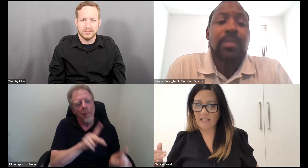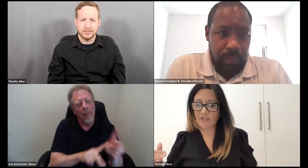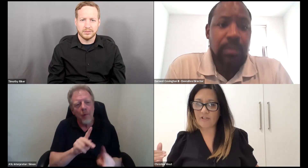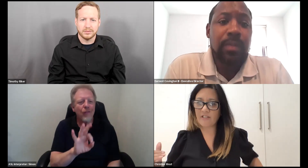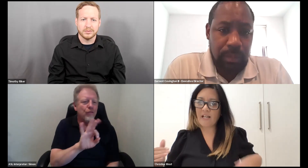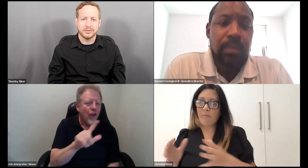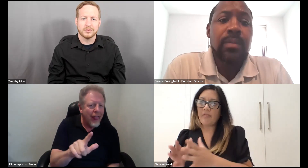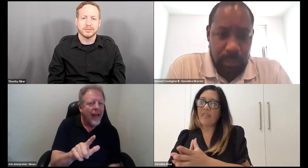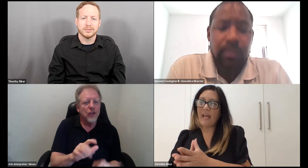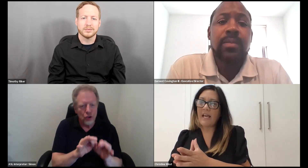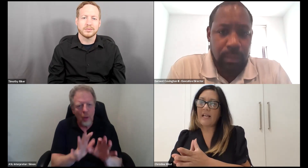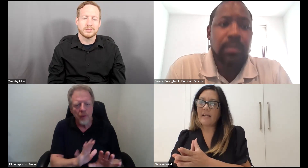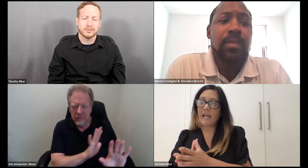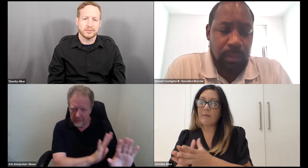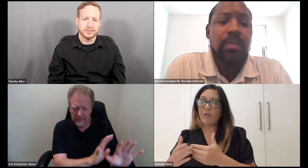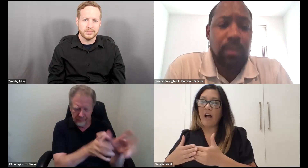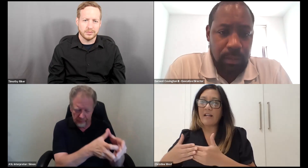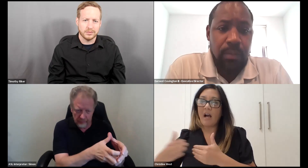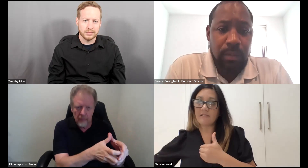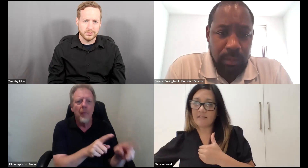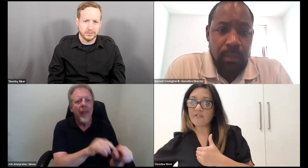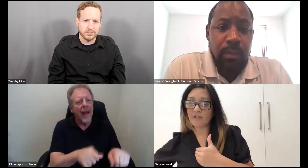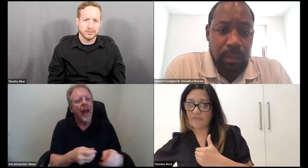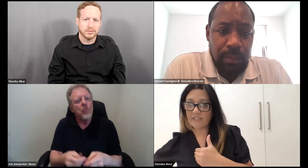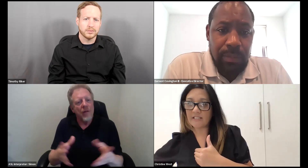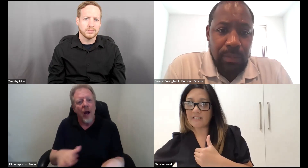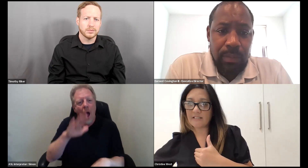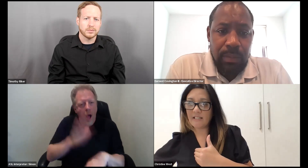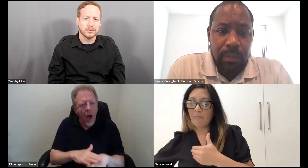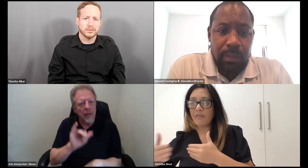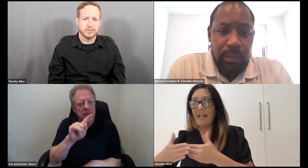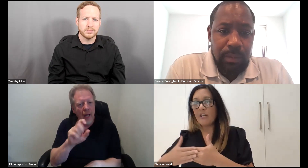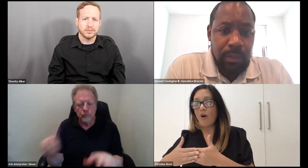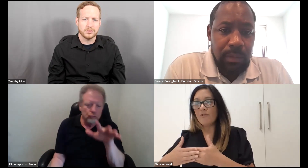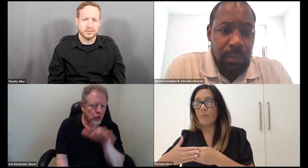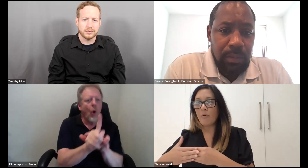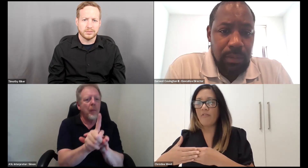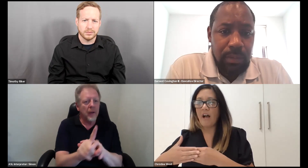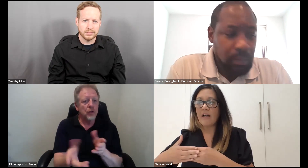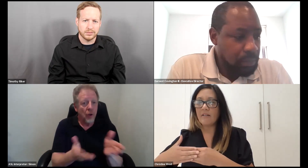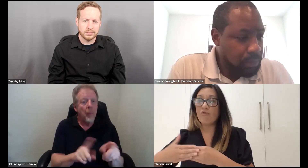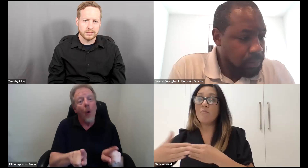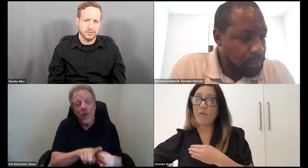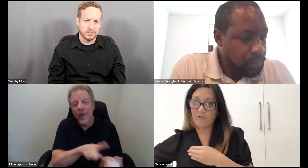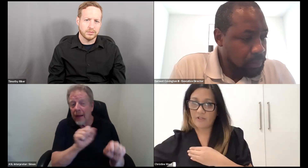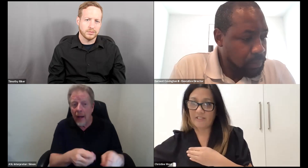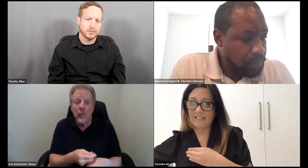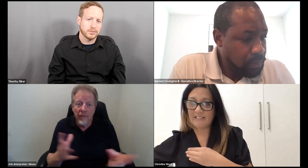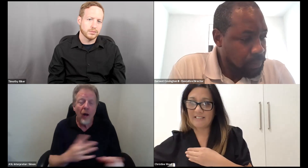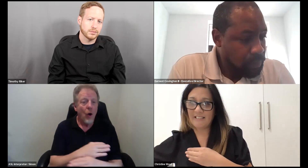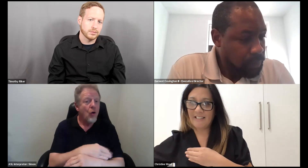freelance practitioners, but they can provide on-site services, but they can also provide